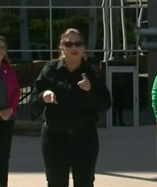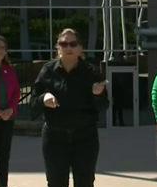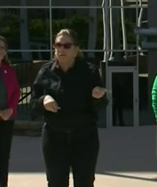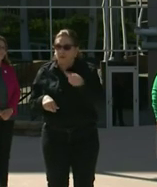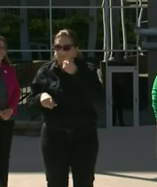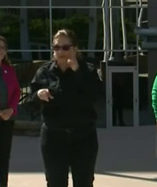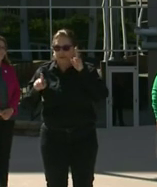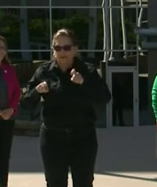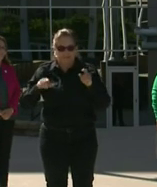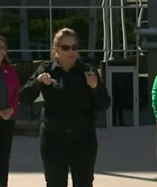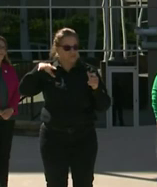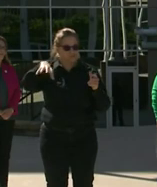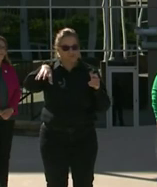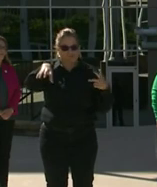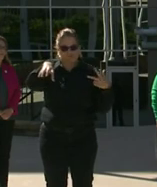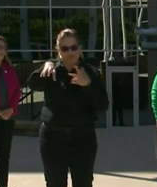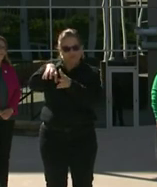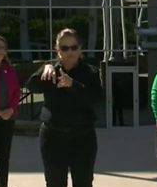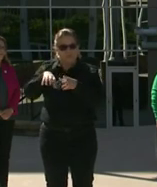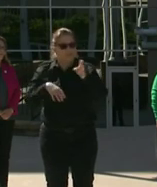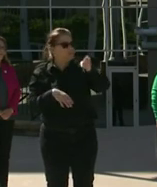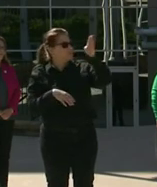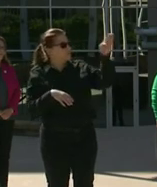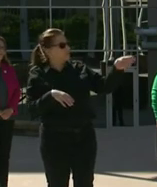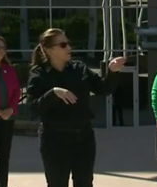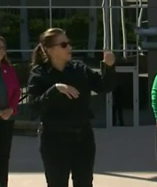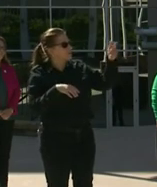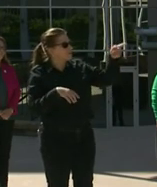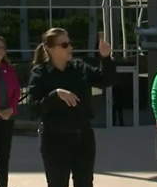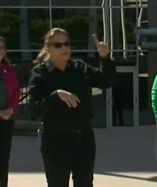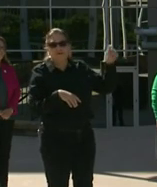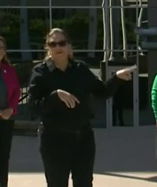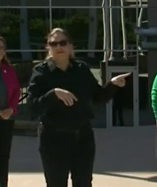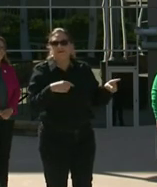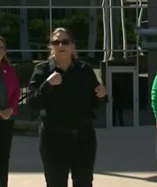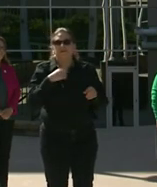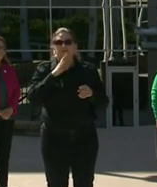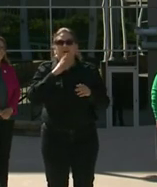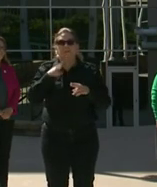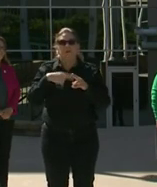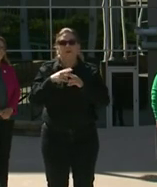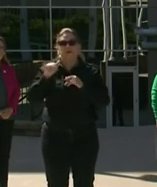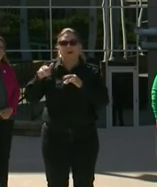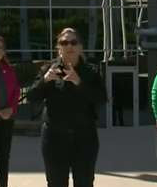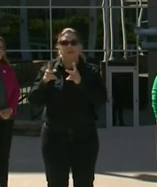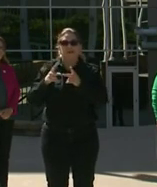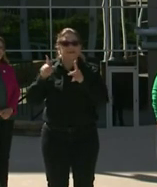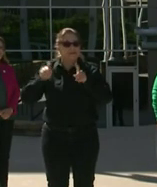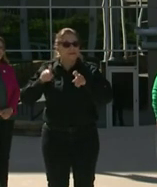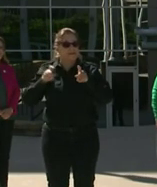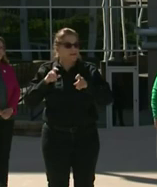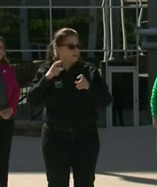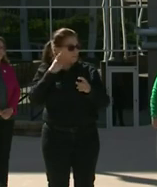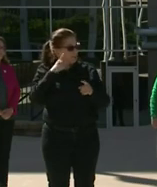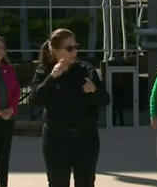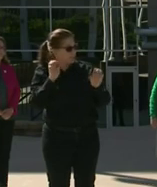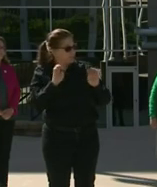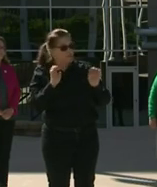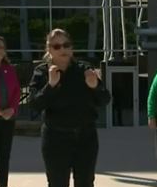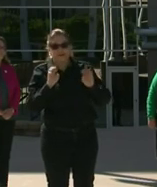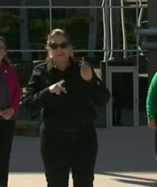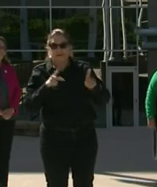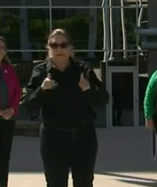the testing site for corrections officers and first responders, how is that working? Is this based on people that may